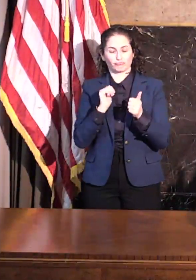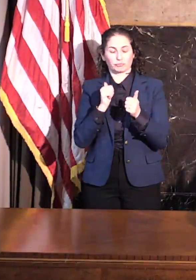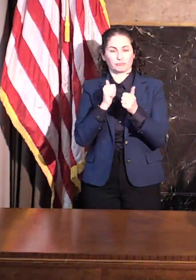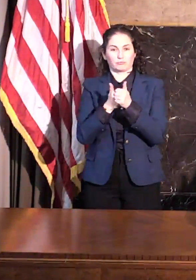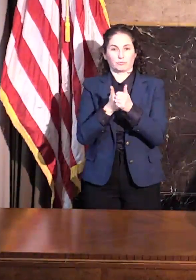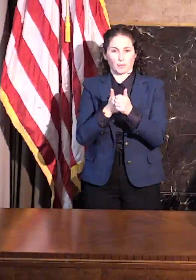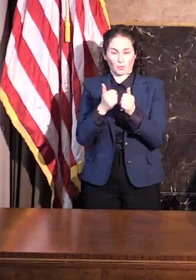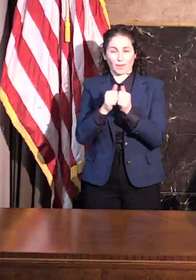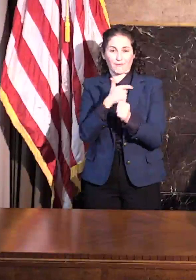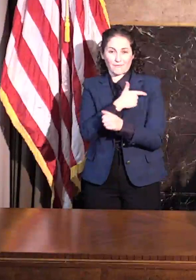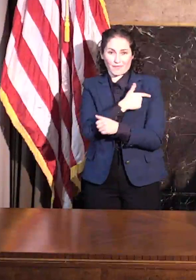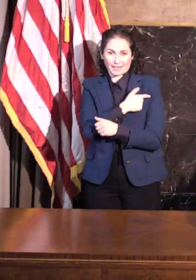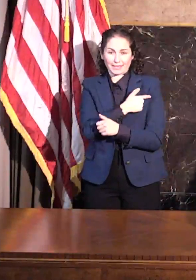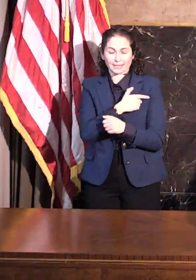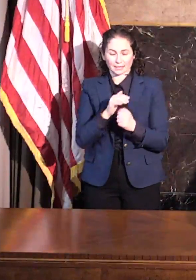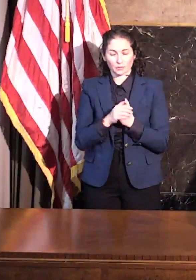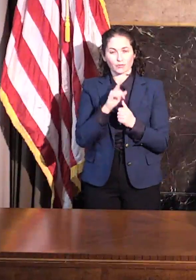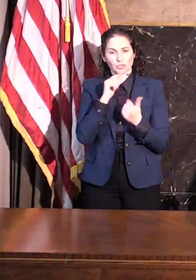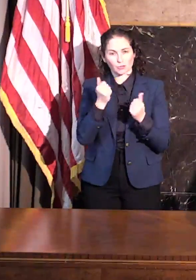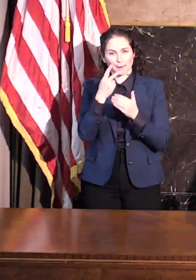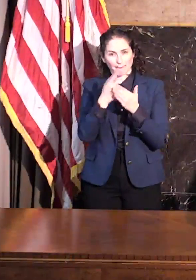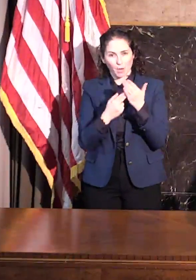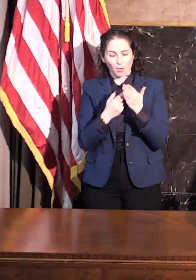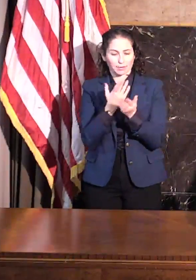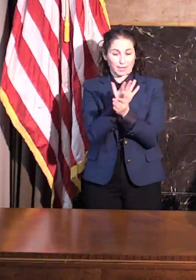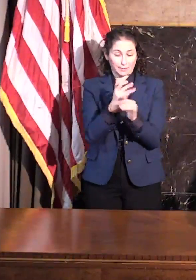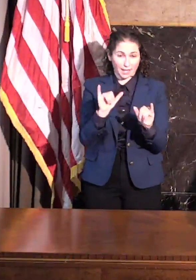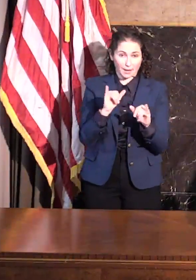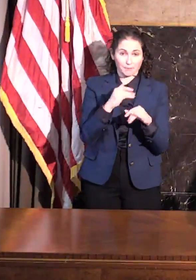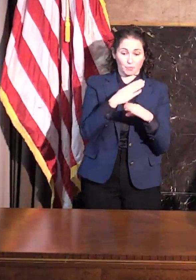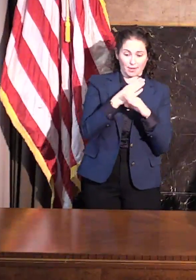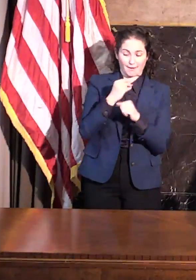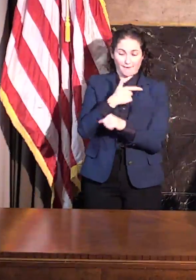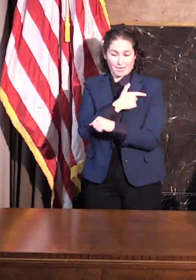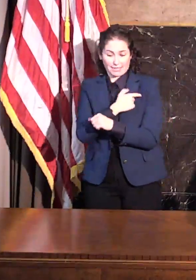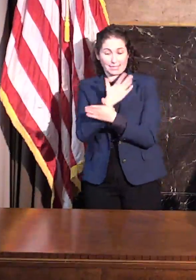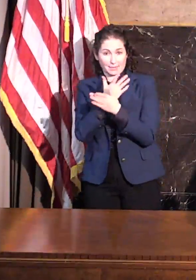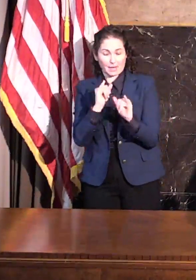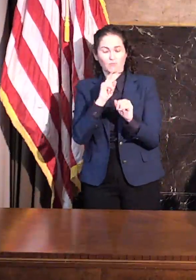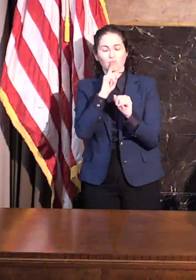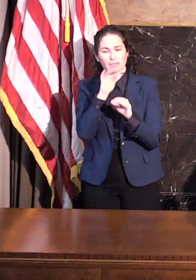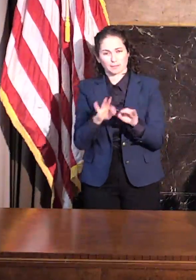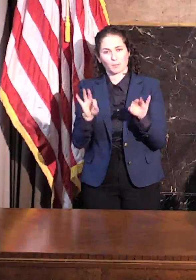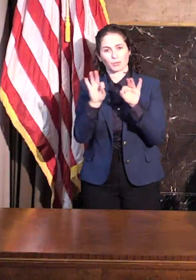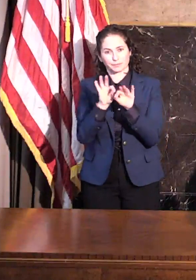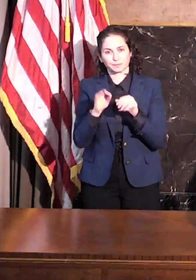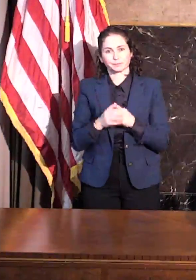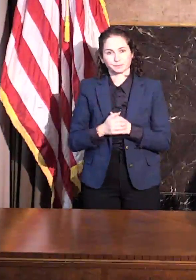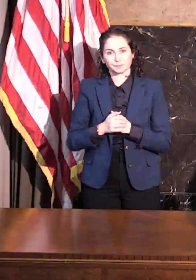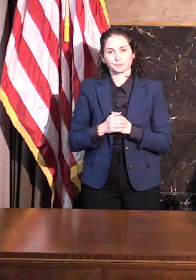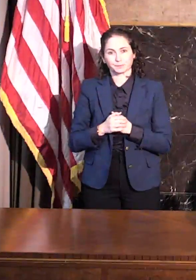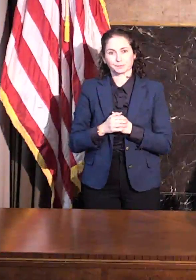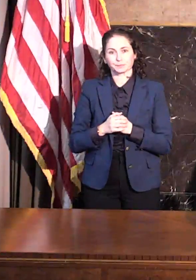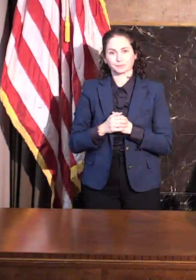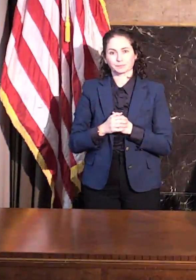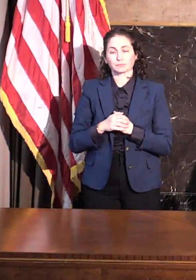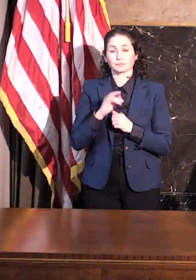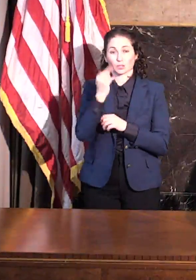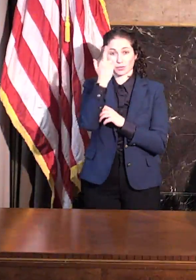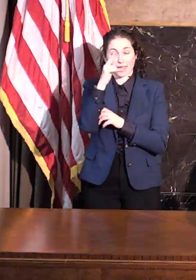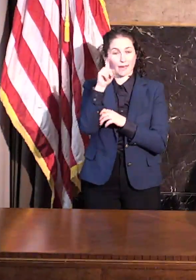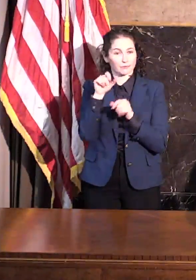it is very important for us to continue to do what we can to minimize the transmission, especially in light of the variants, while we